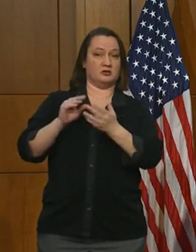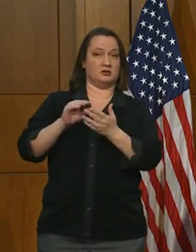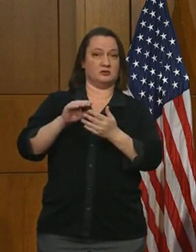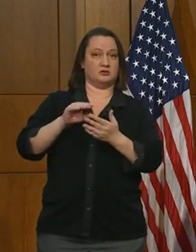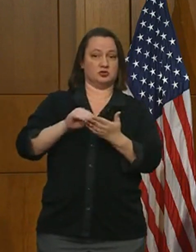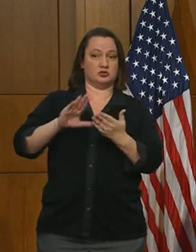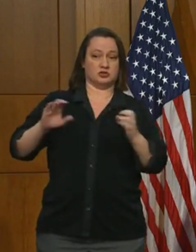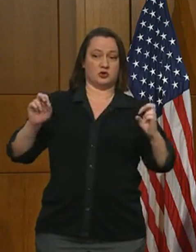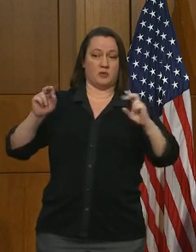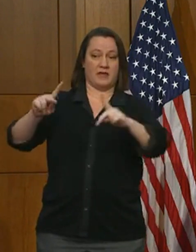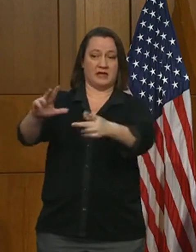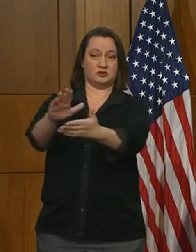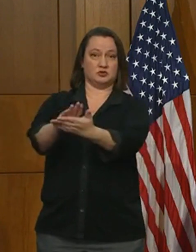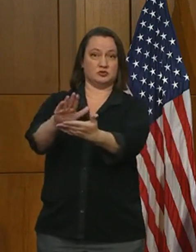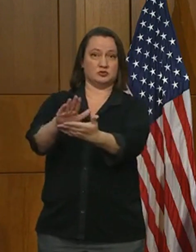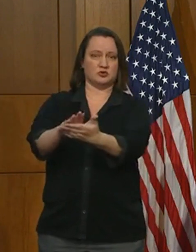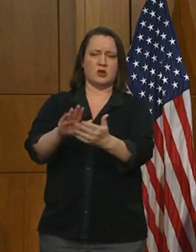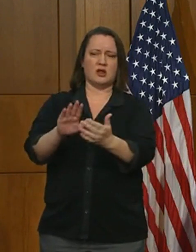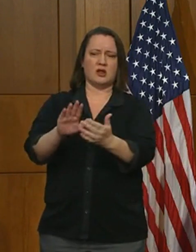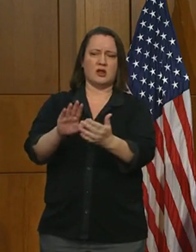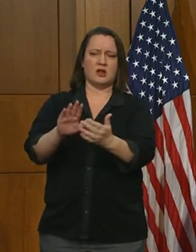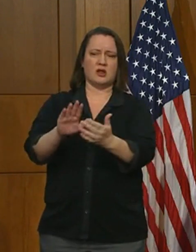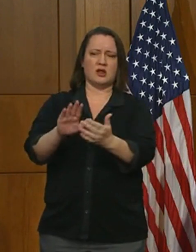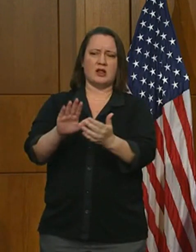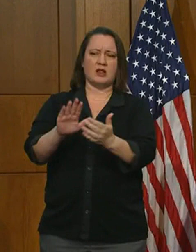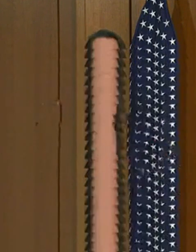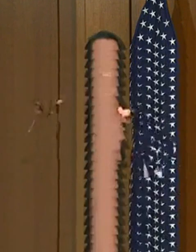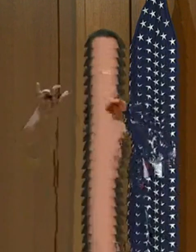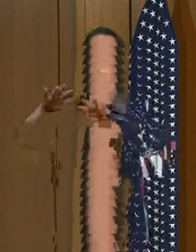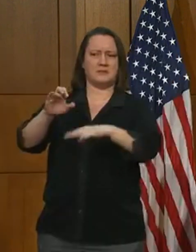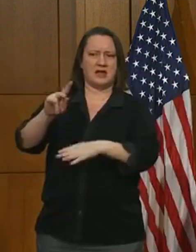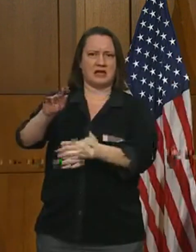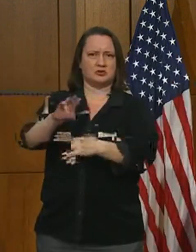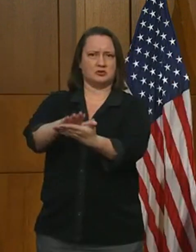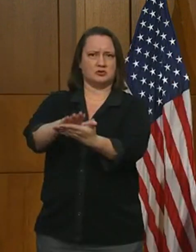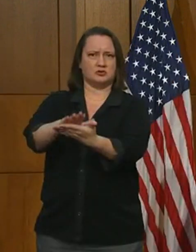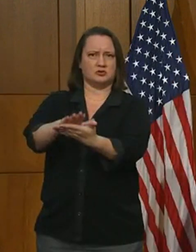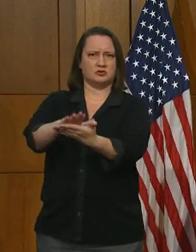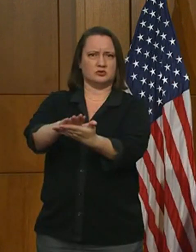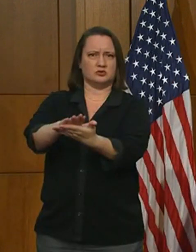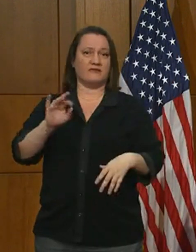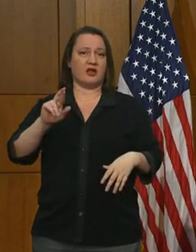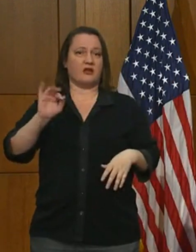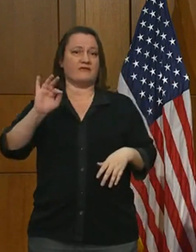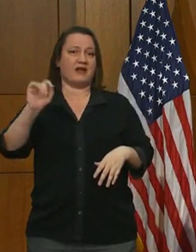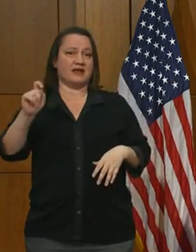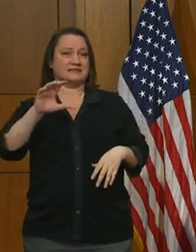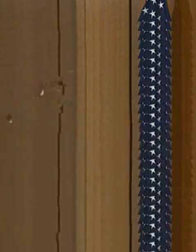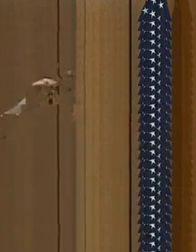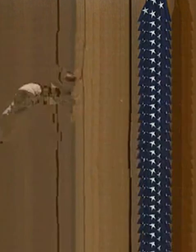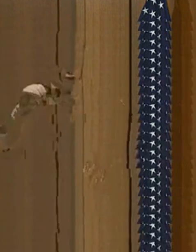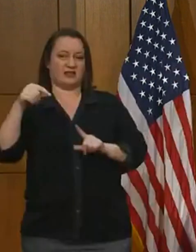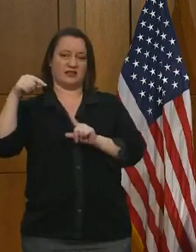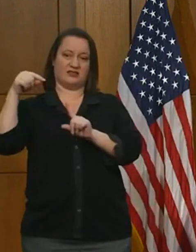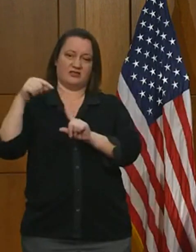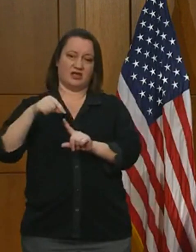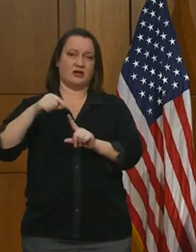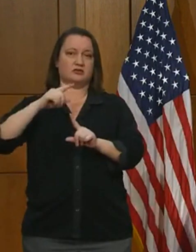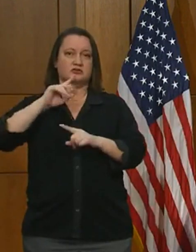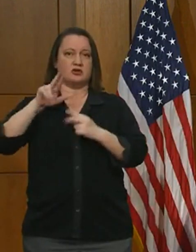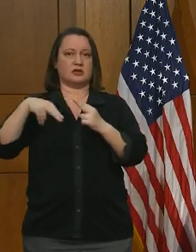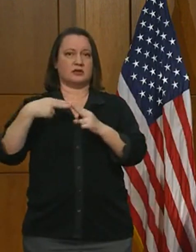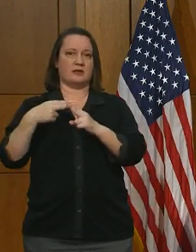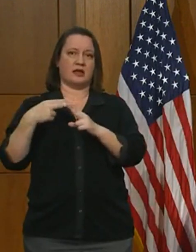Fairfax County has put out a PowerPoint, and they're talking about millions of dollars in extra